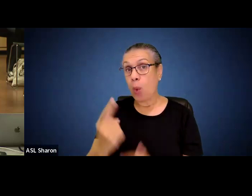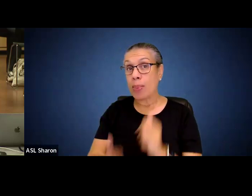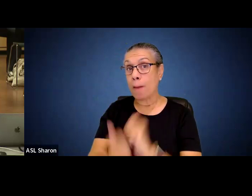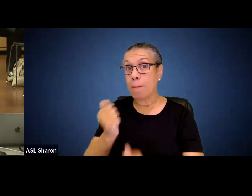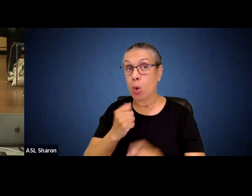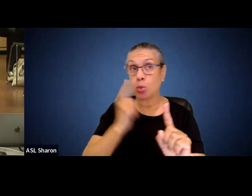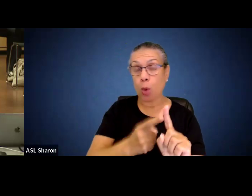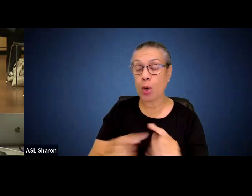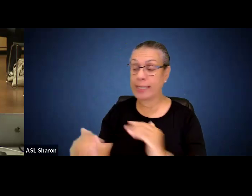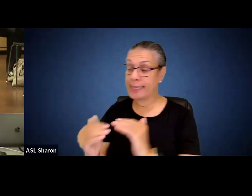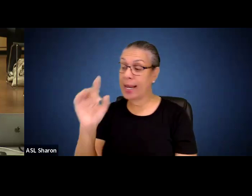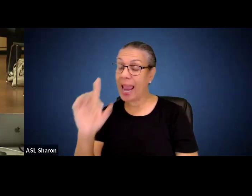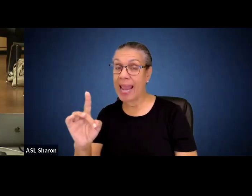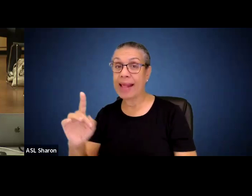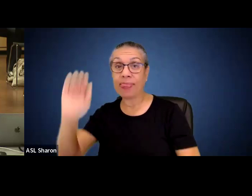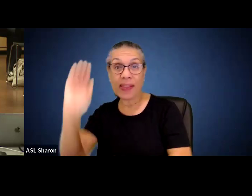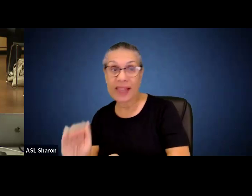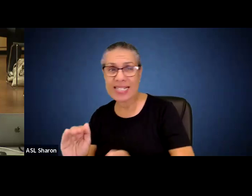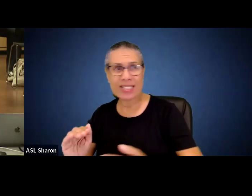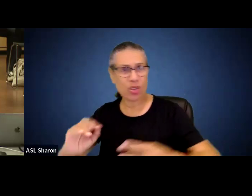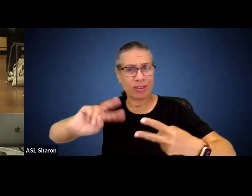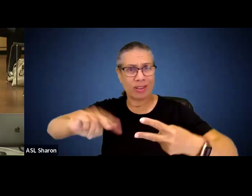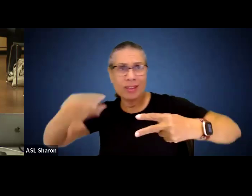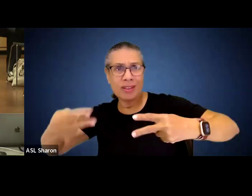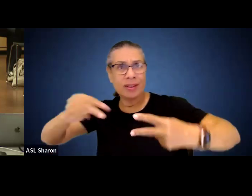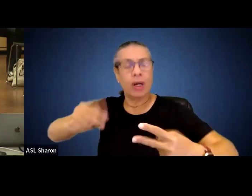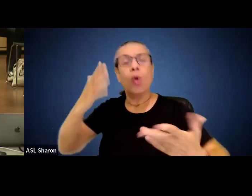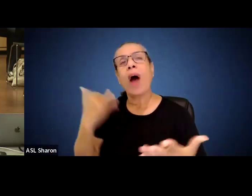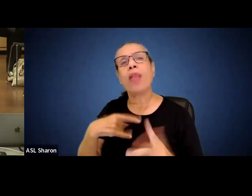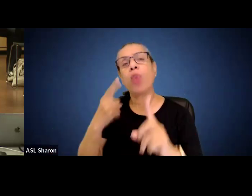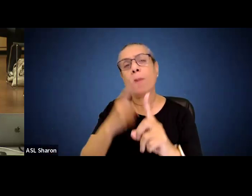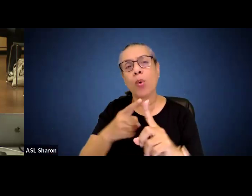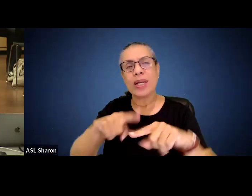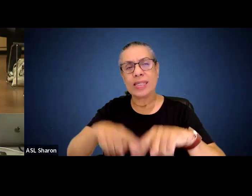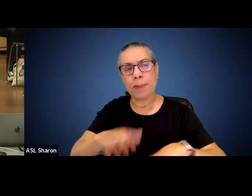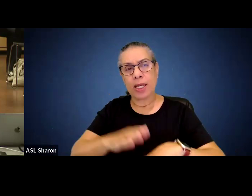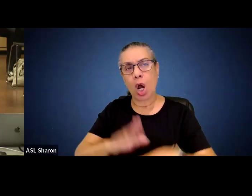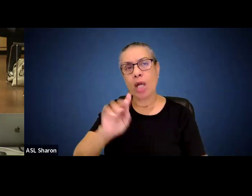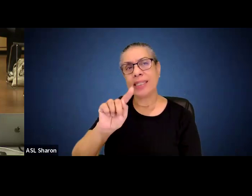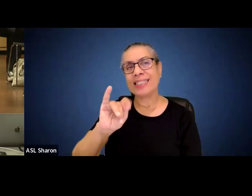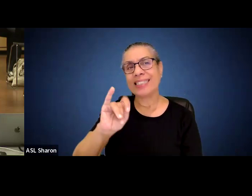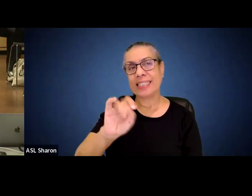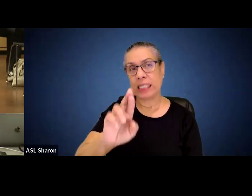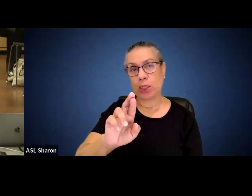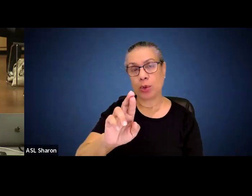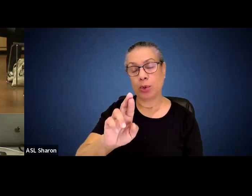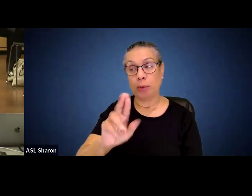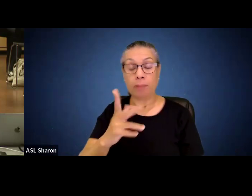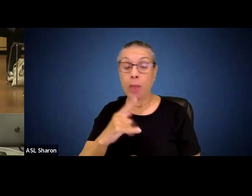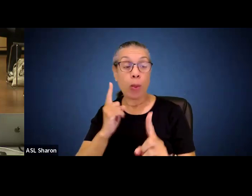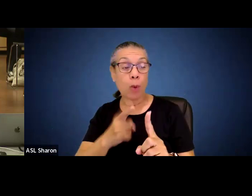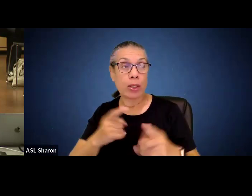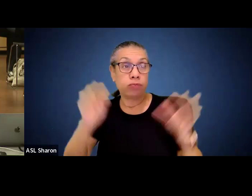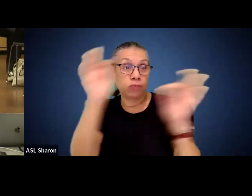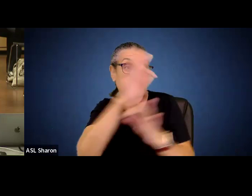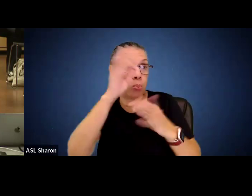points and Tier 8 the least, or vice versa? This relates to the fact that there are different points awarded by tier. The response is, we do not know how the points will be